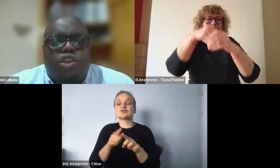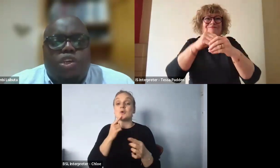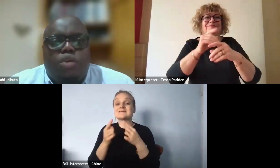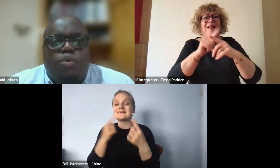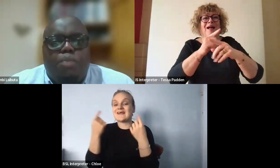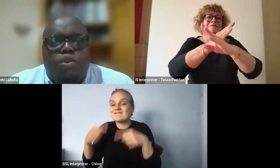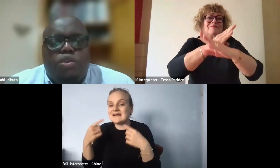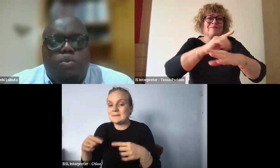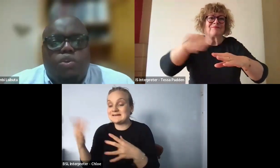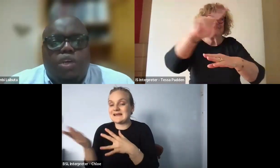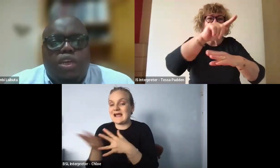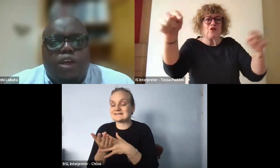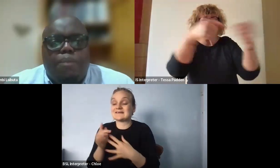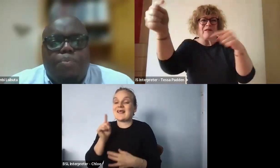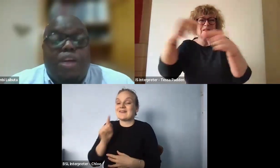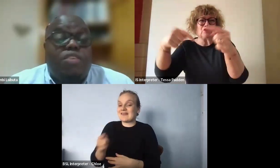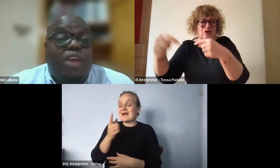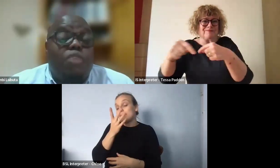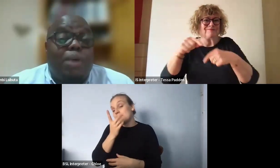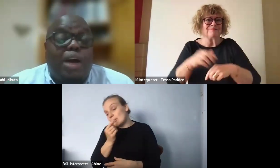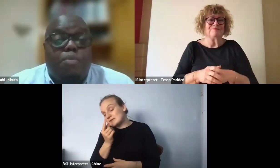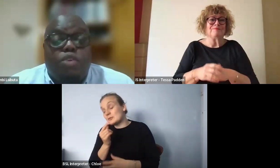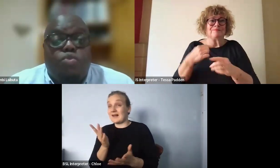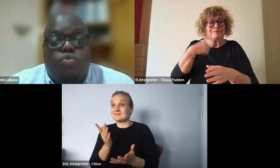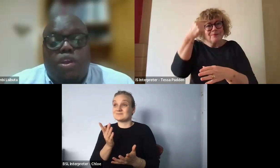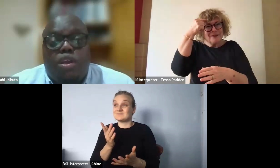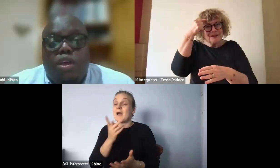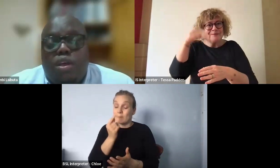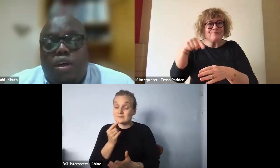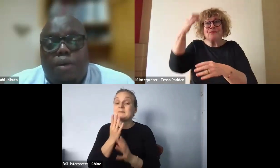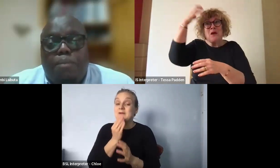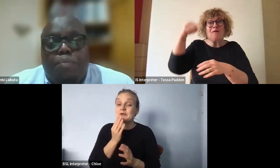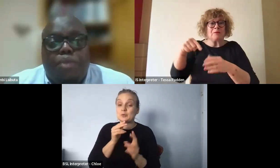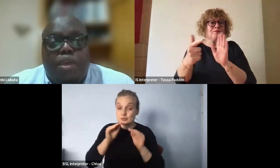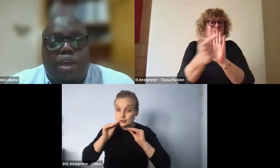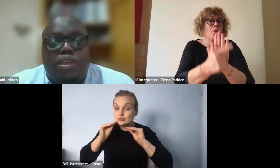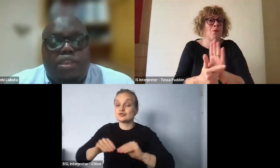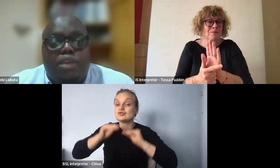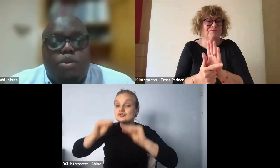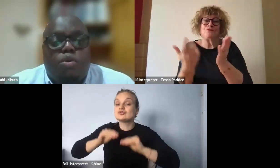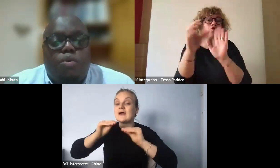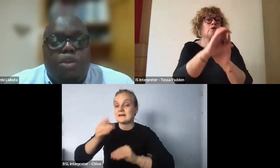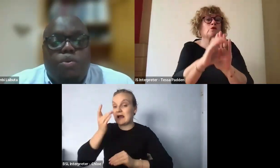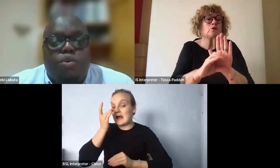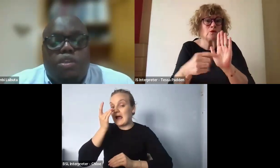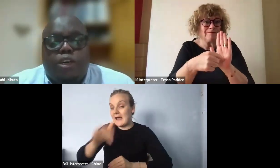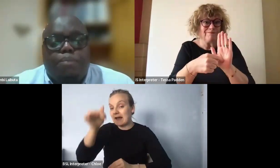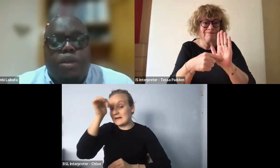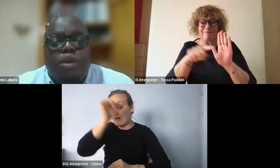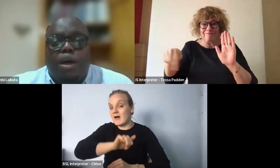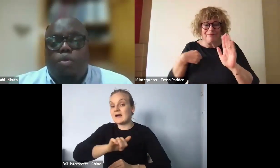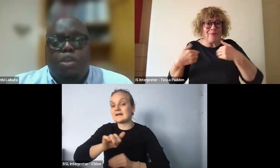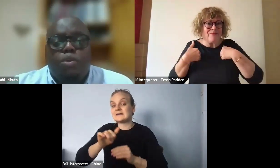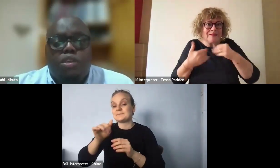that potentially could be used to train, that is actually perhaps being used to train AI systems, or could be used